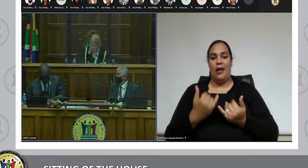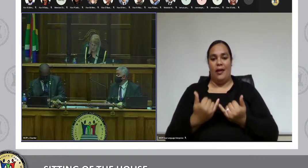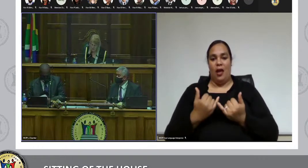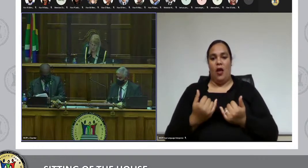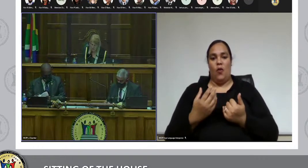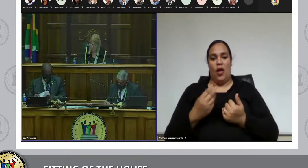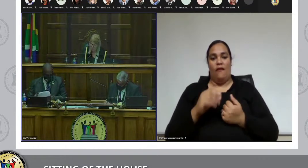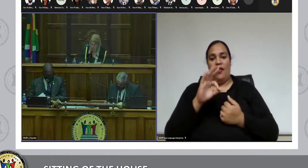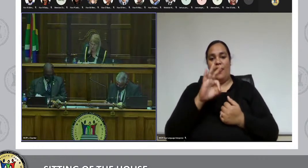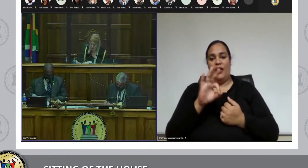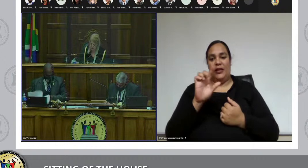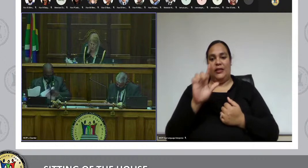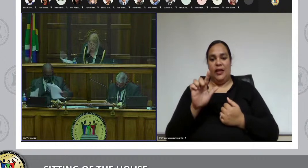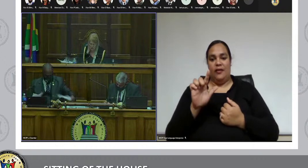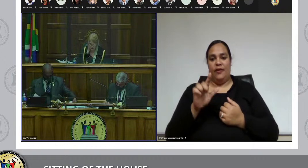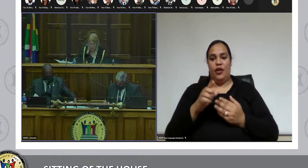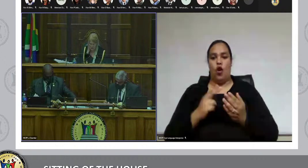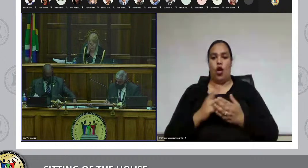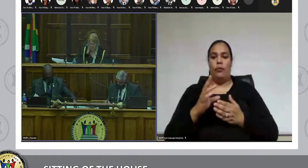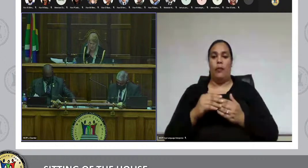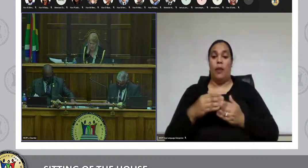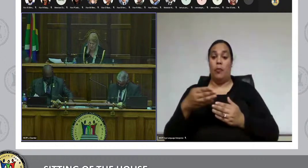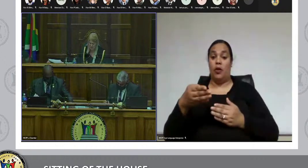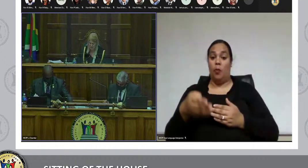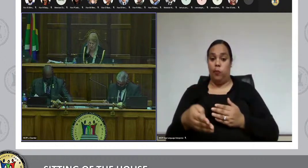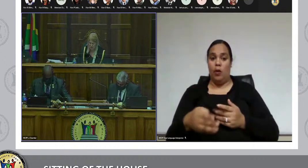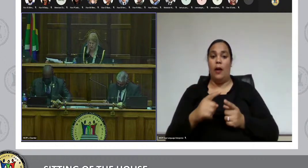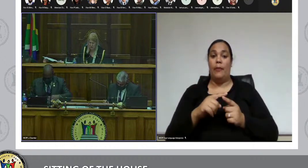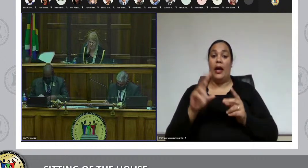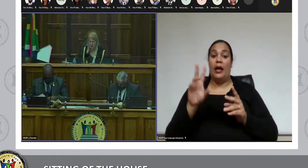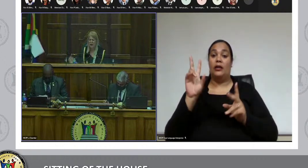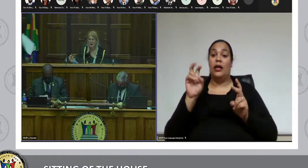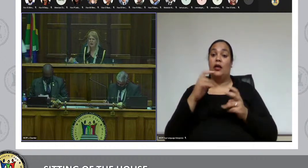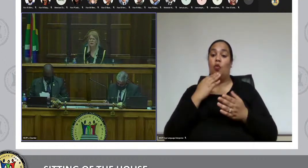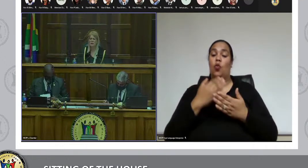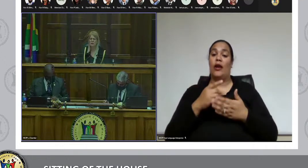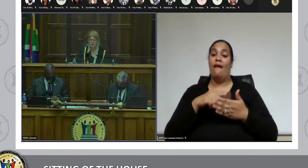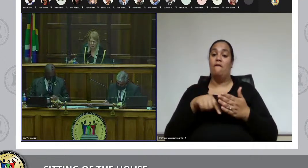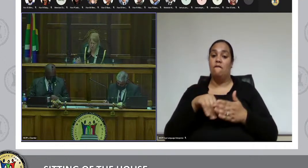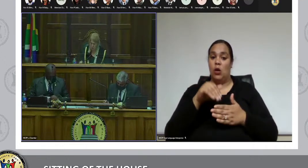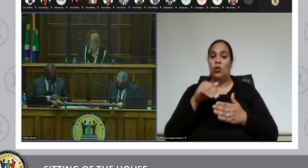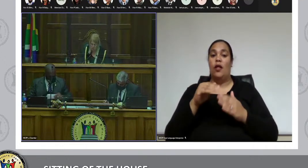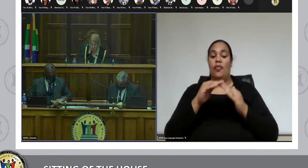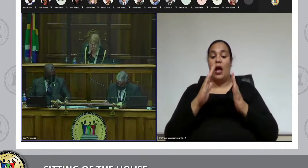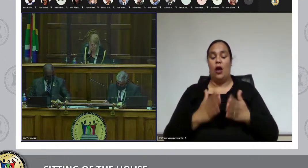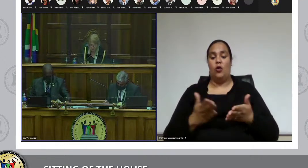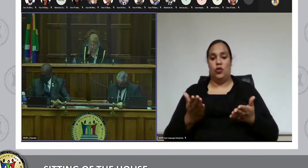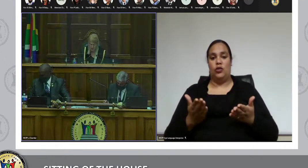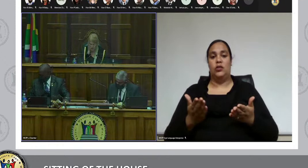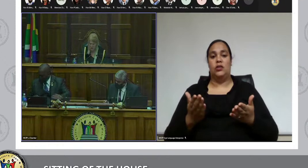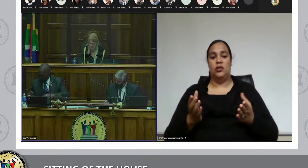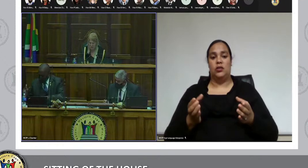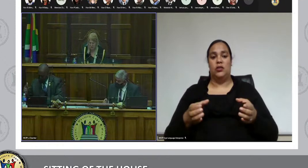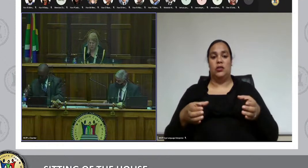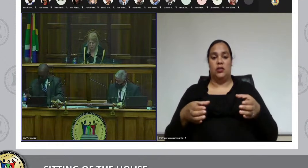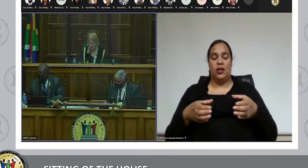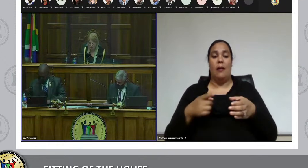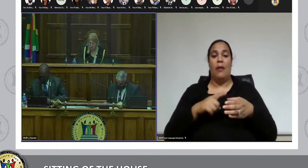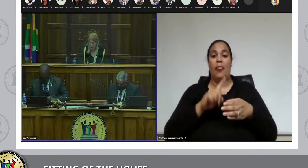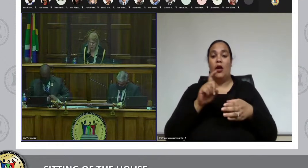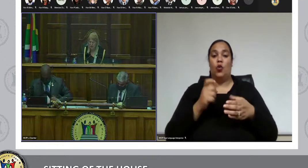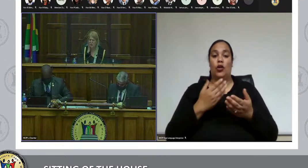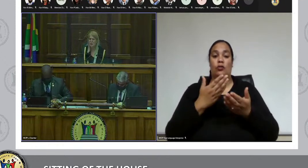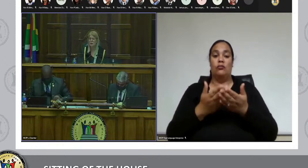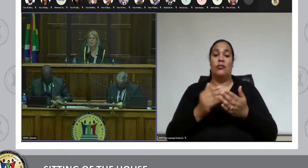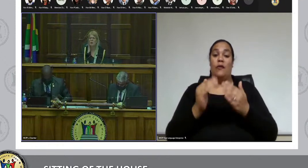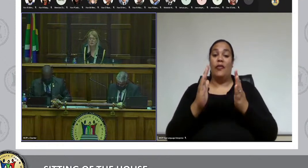currently 37 honourable members present and entitled to vote, and the House is therefore quorate. The question put